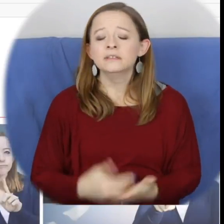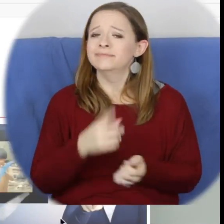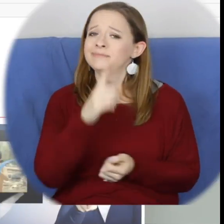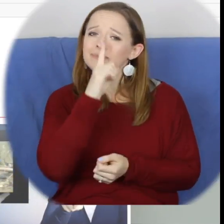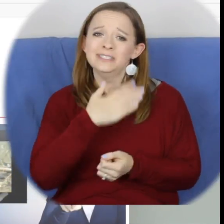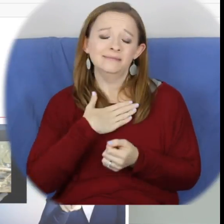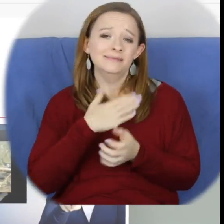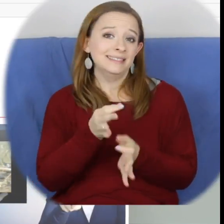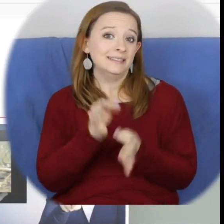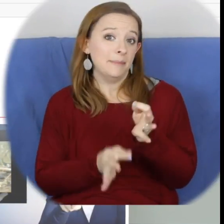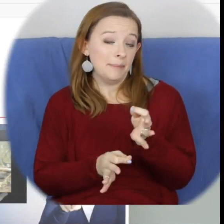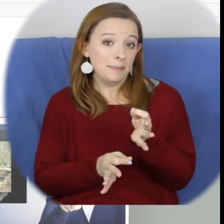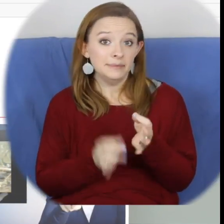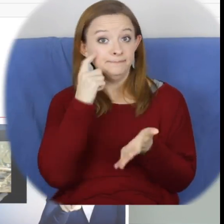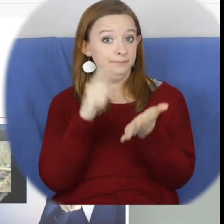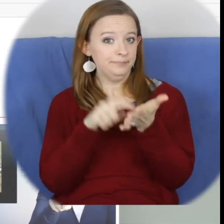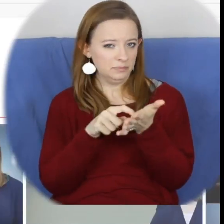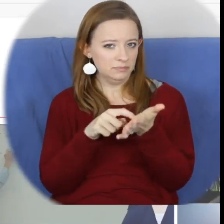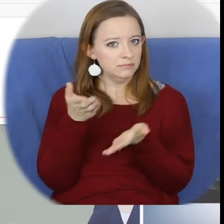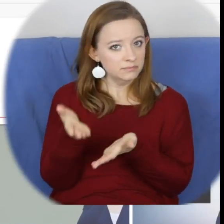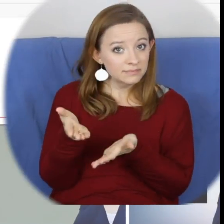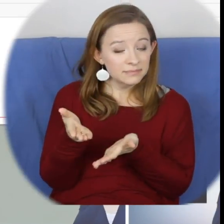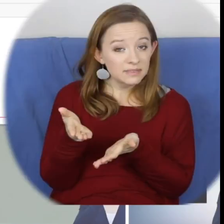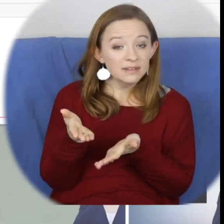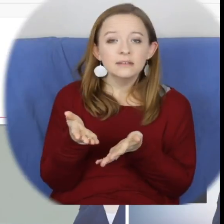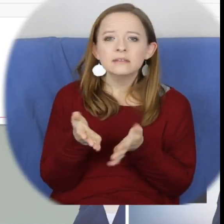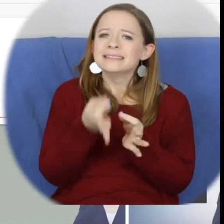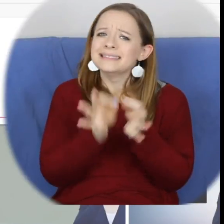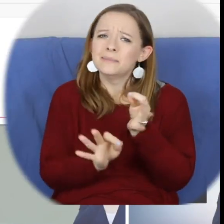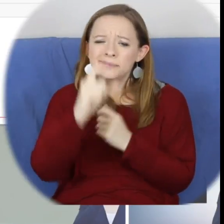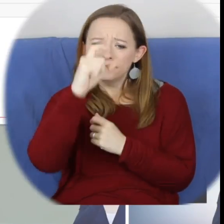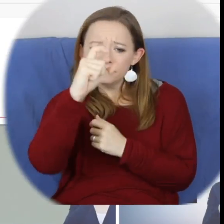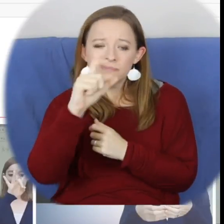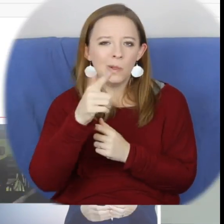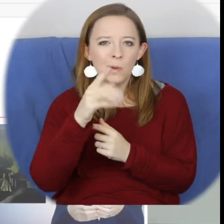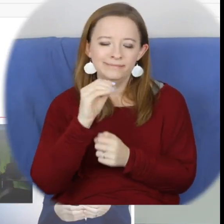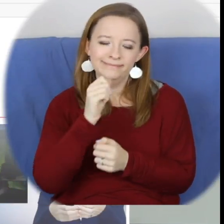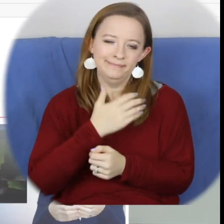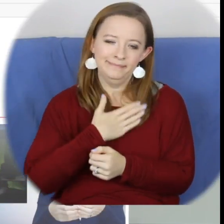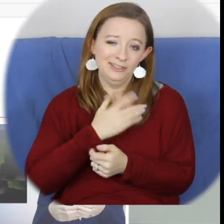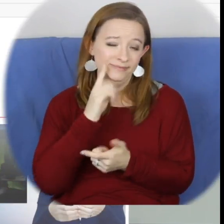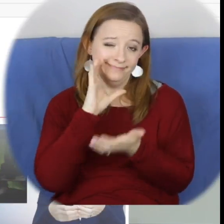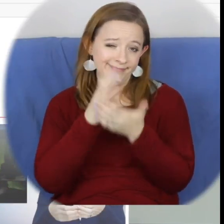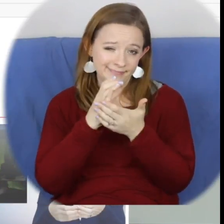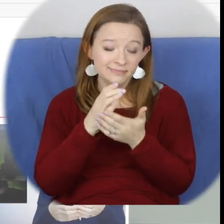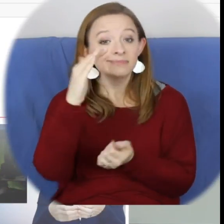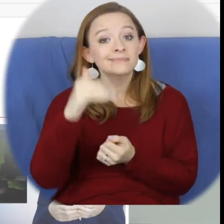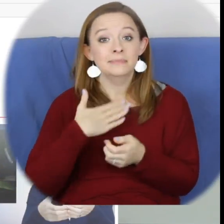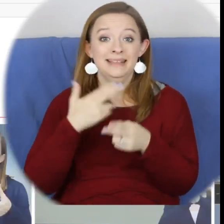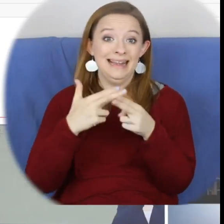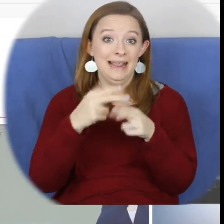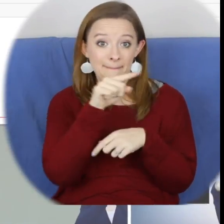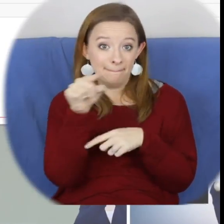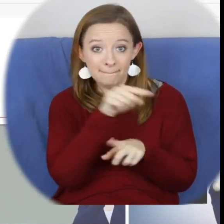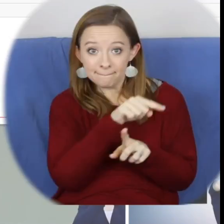ePortfolios, that's where it's at. Really, it's really simple. If you notice, like, it's really simple.